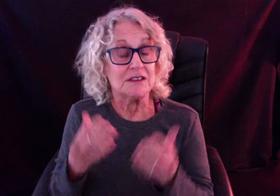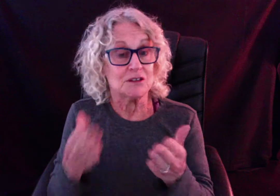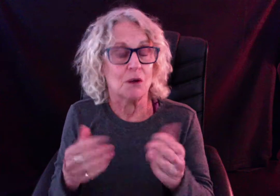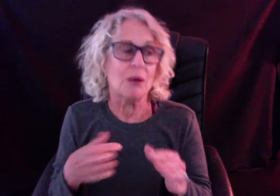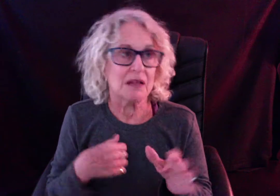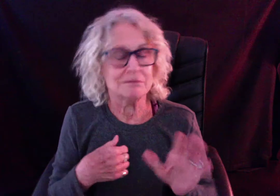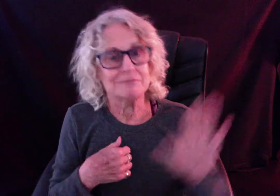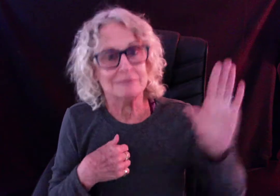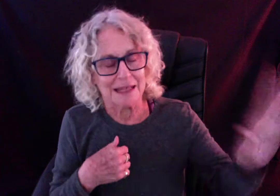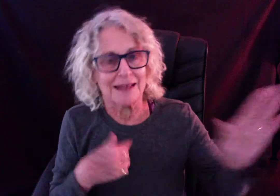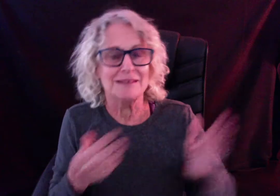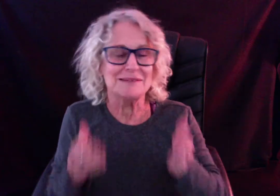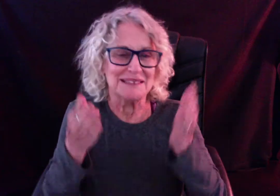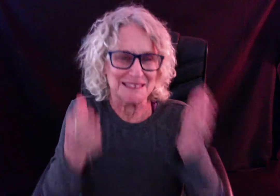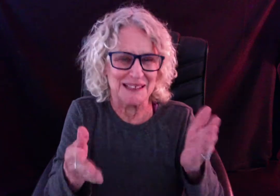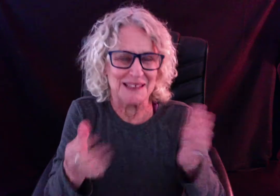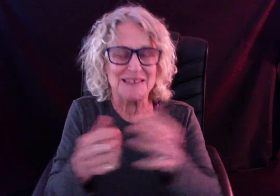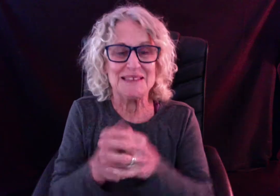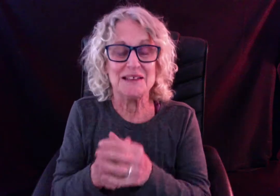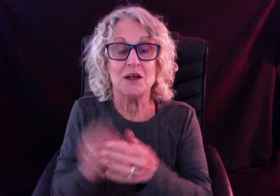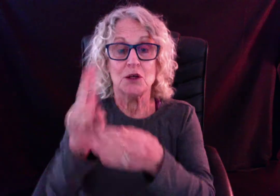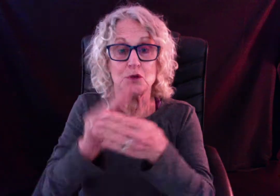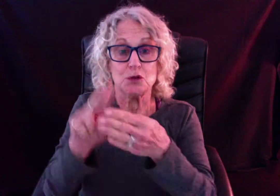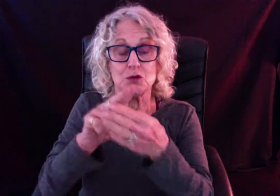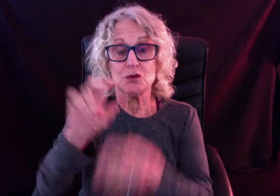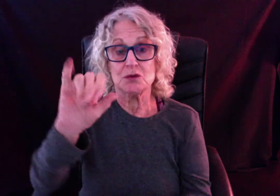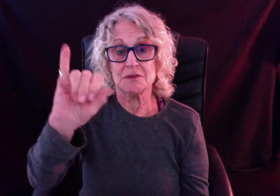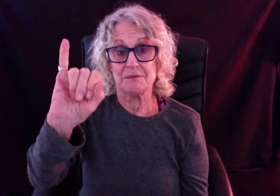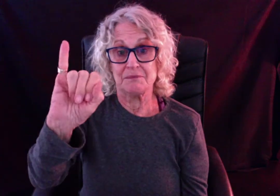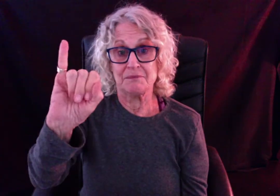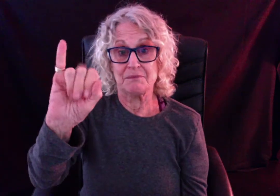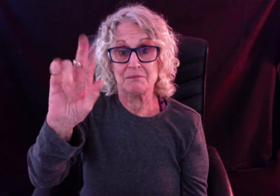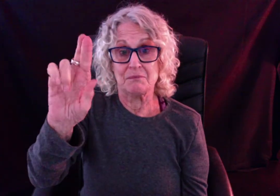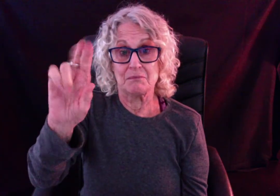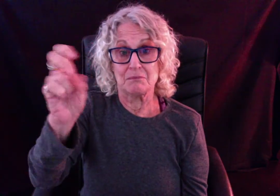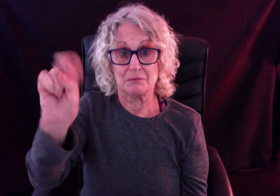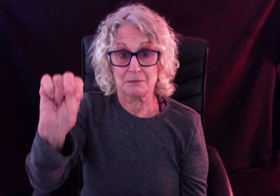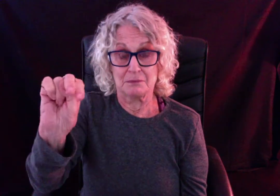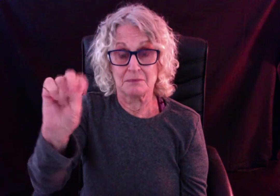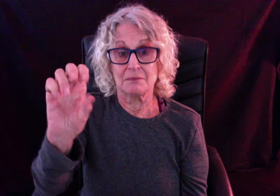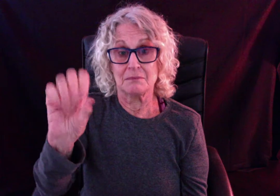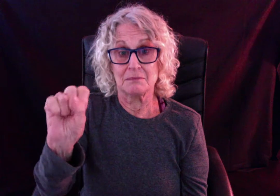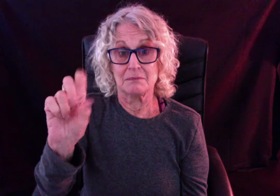they suggested that you use an iron skillet.